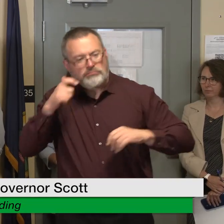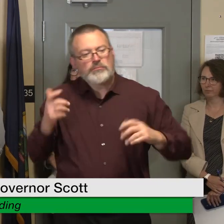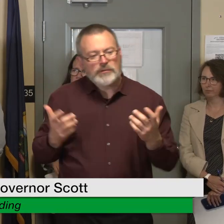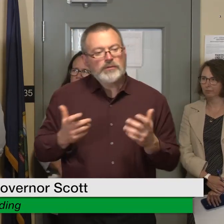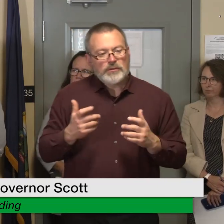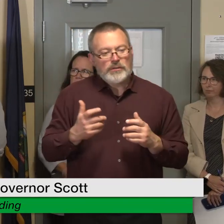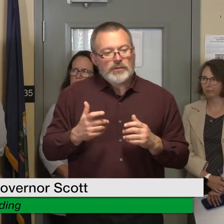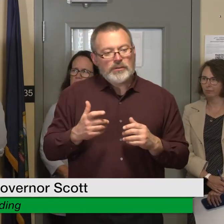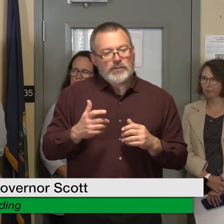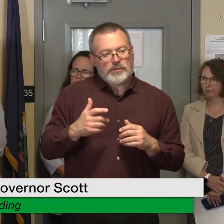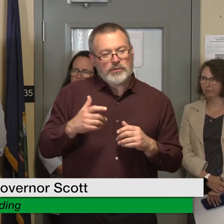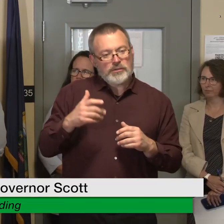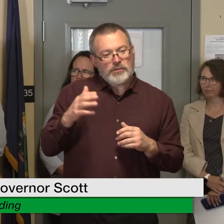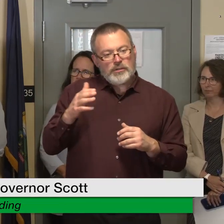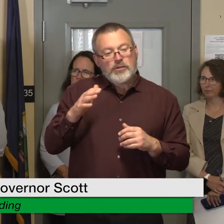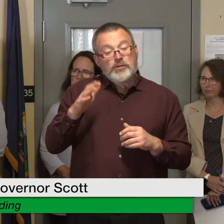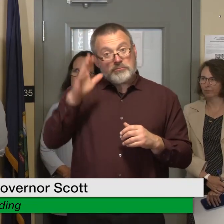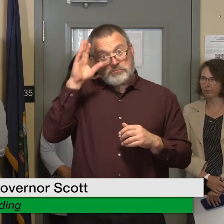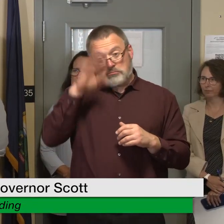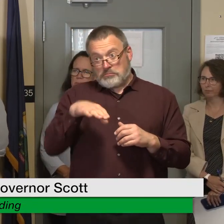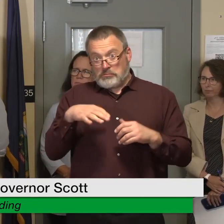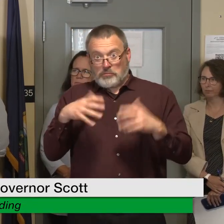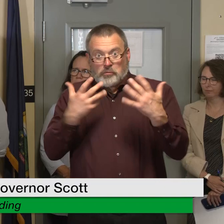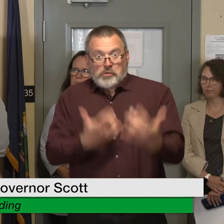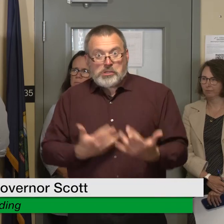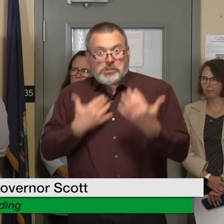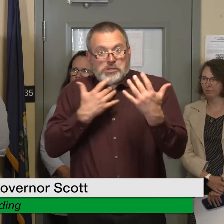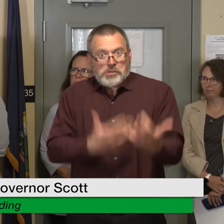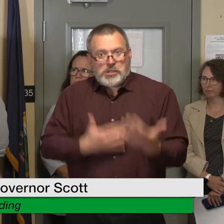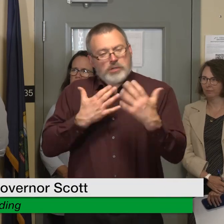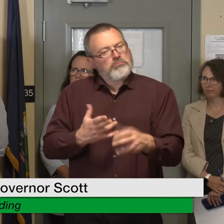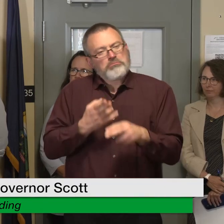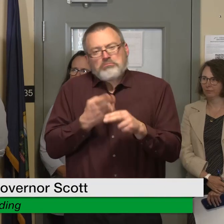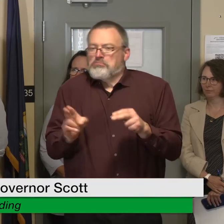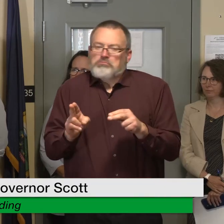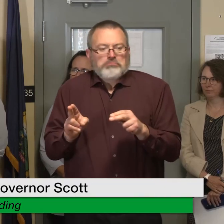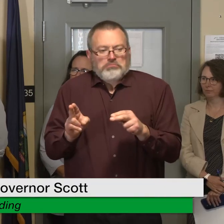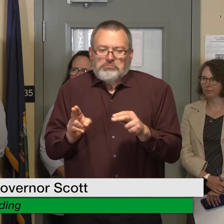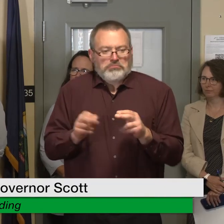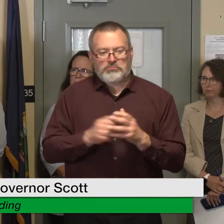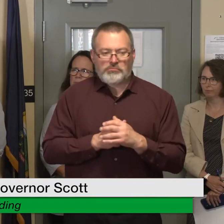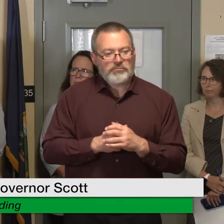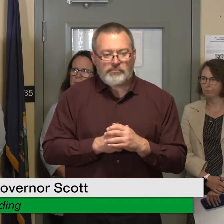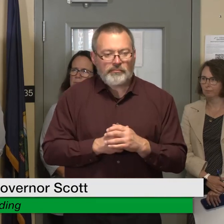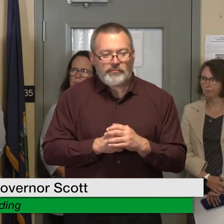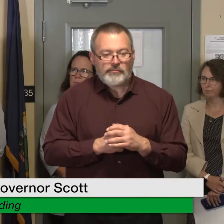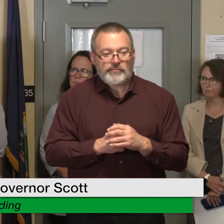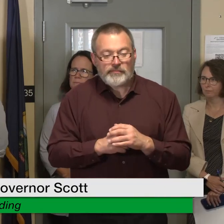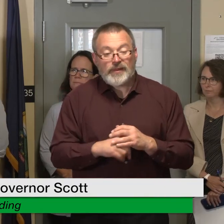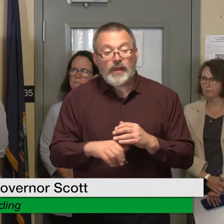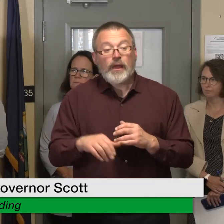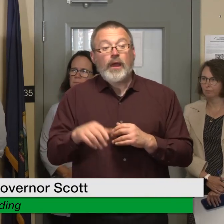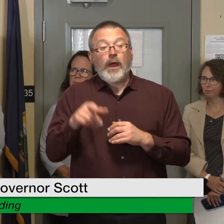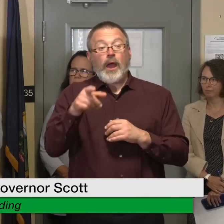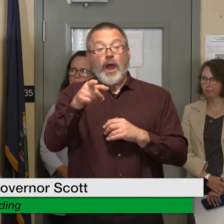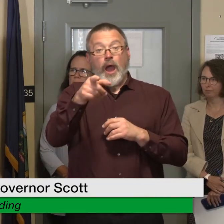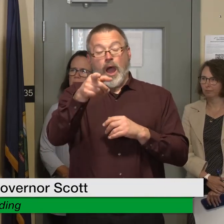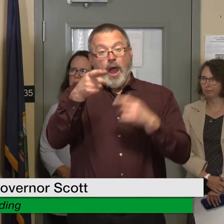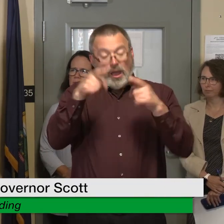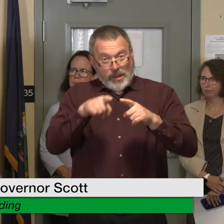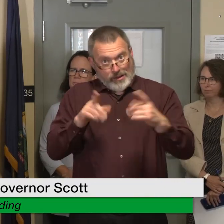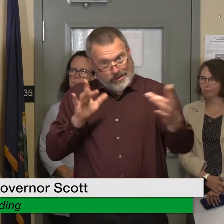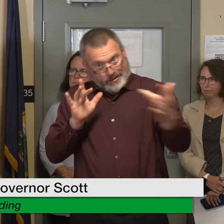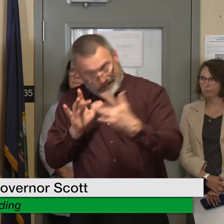211, and the current turnaround time from a message left at 211 to a callback is averaging less than an